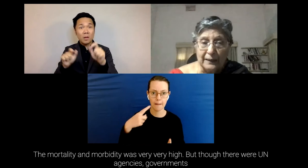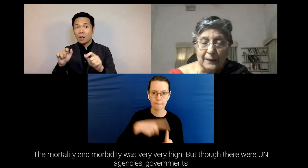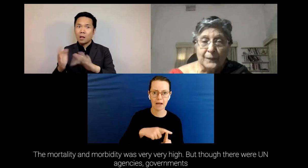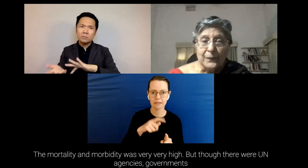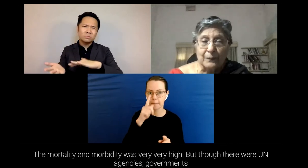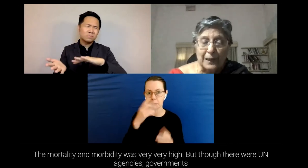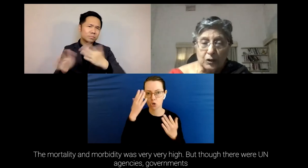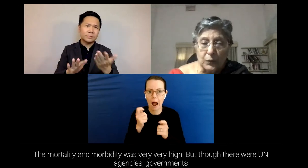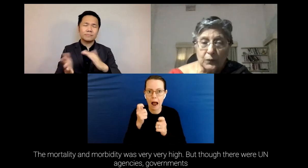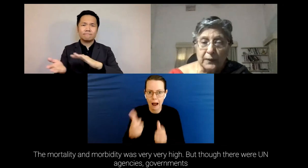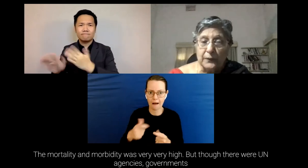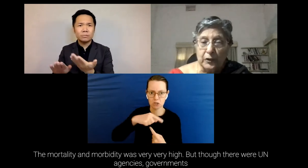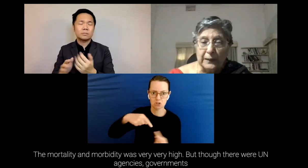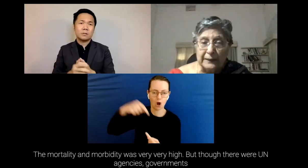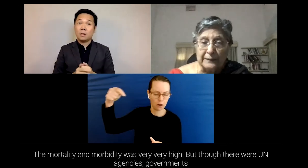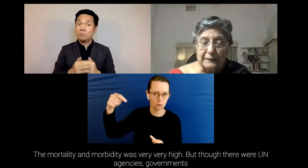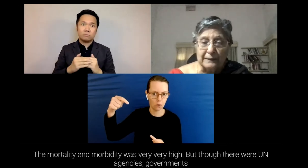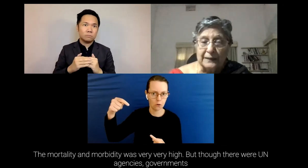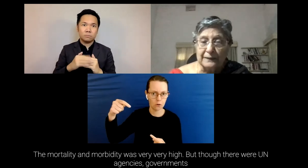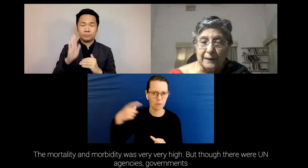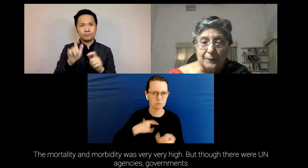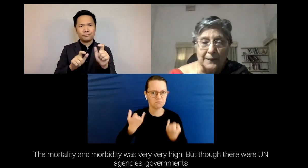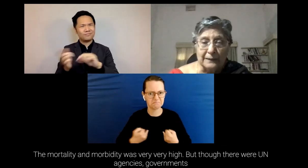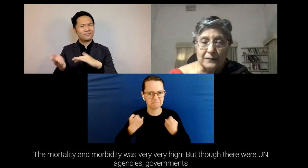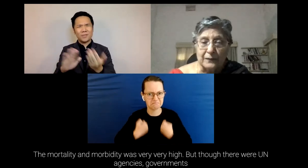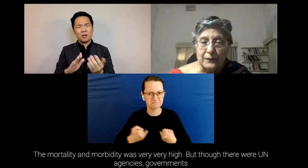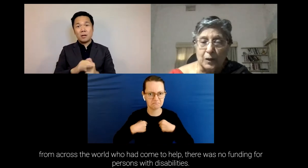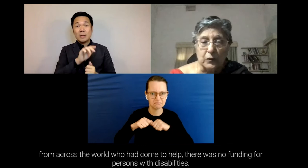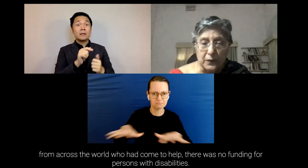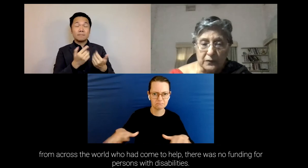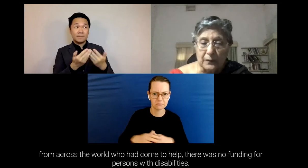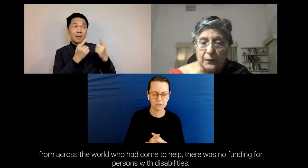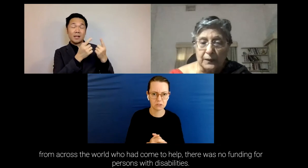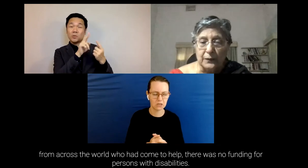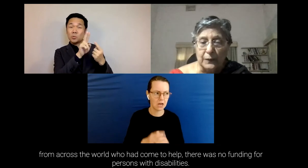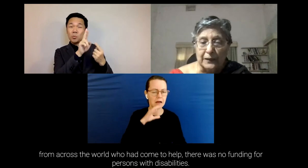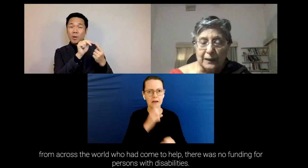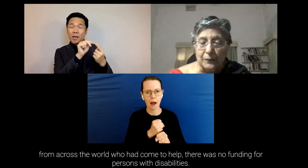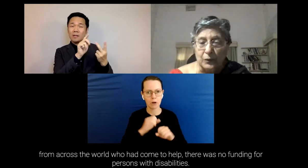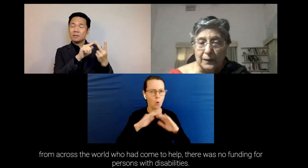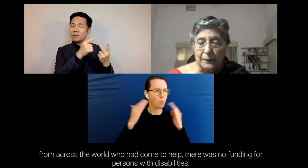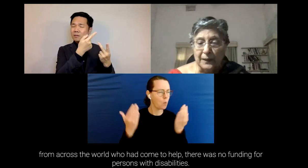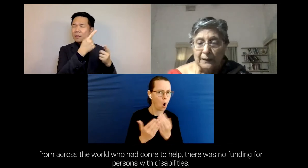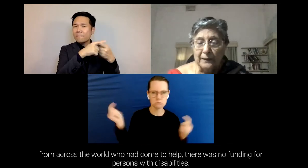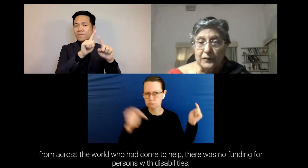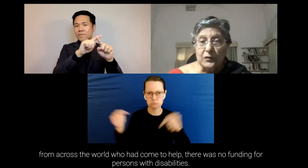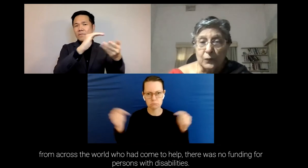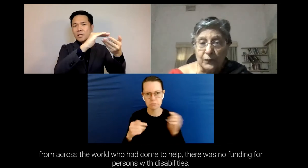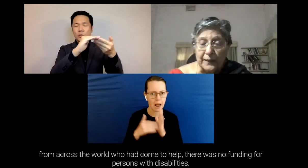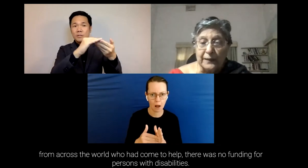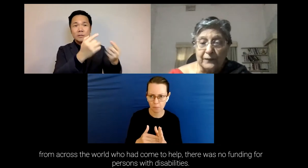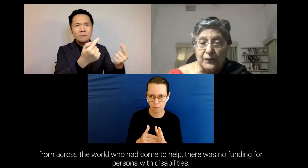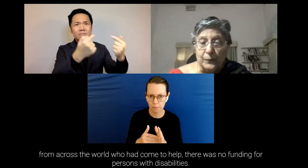high. But though there were UN agencies, governments from across the world who had come to help, there was